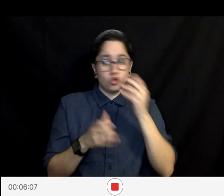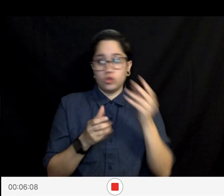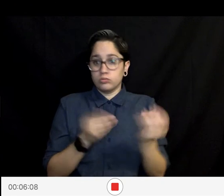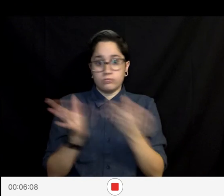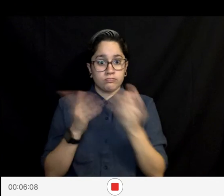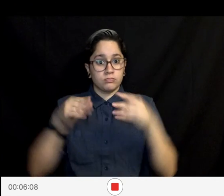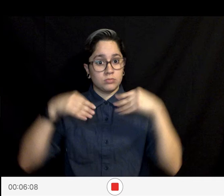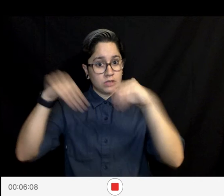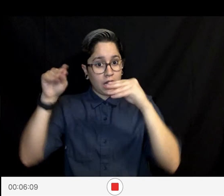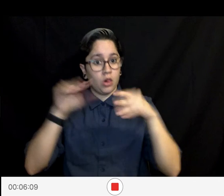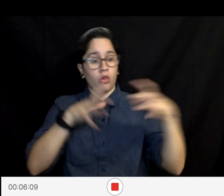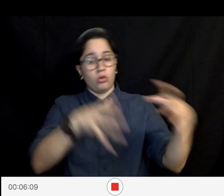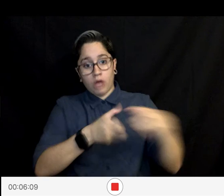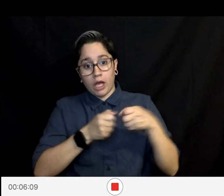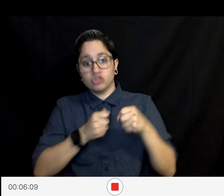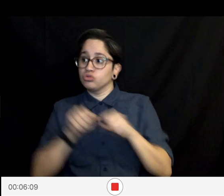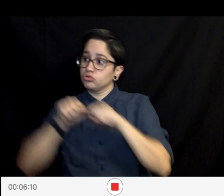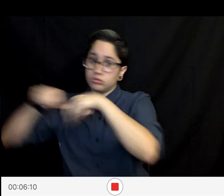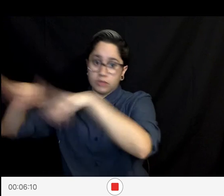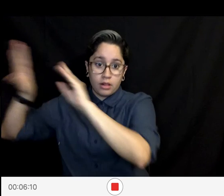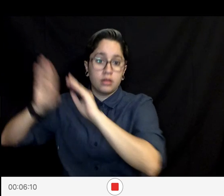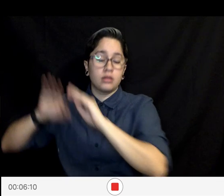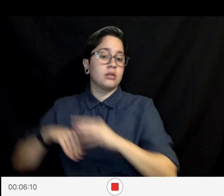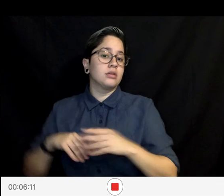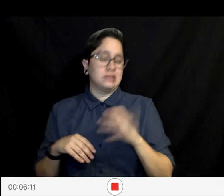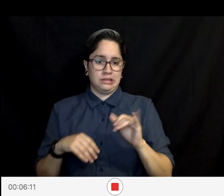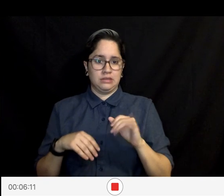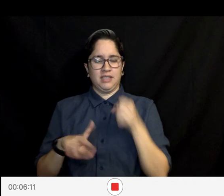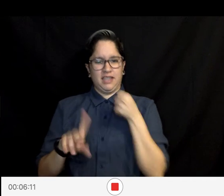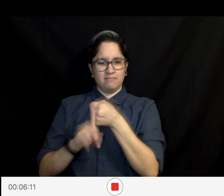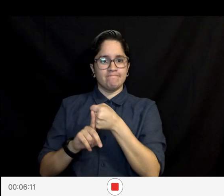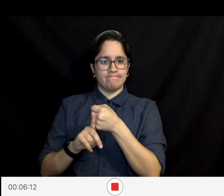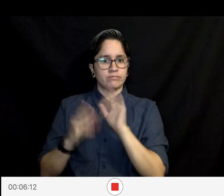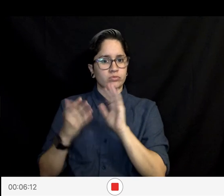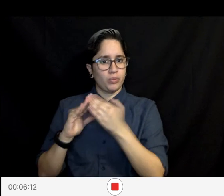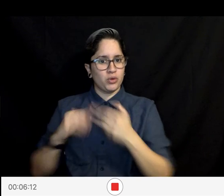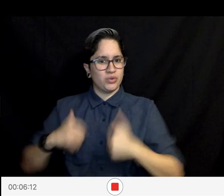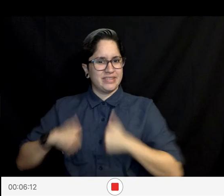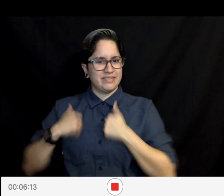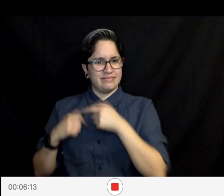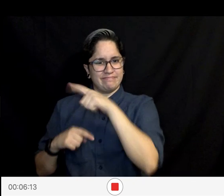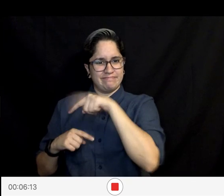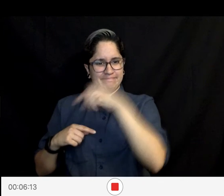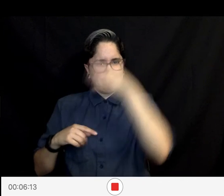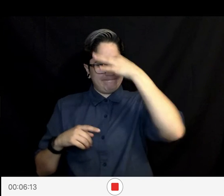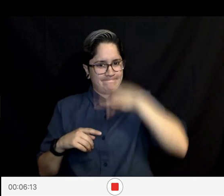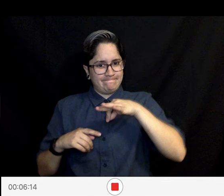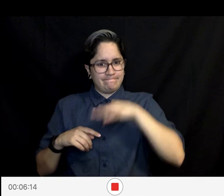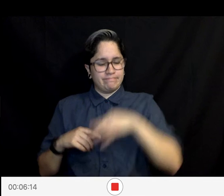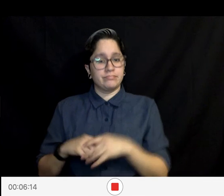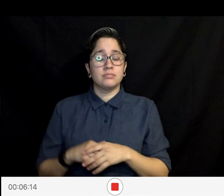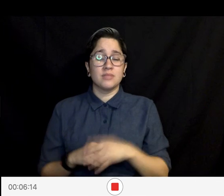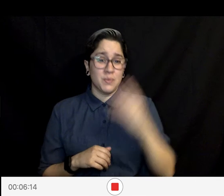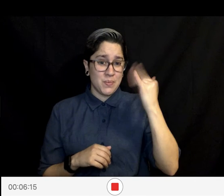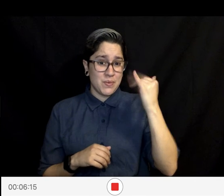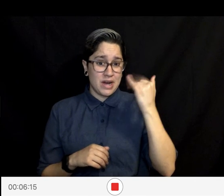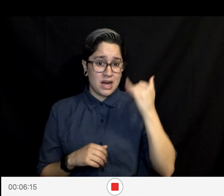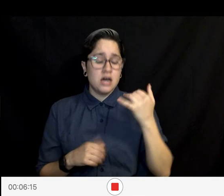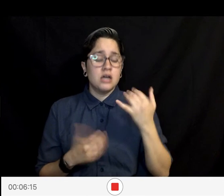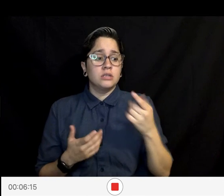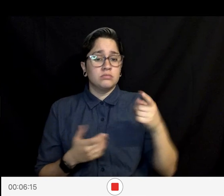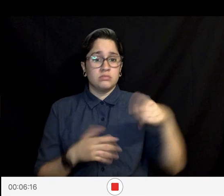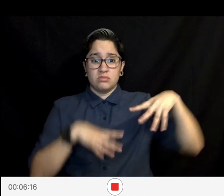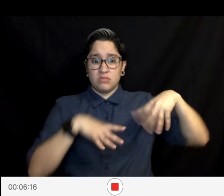use by the communities living there. Large jellyfish populations can rip holes in fishing